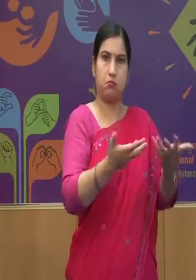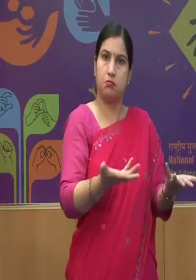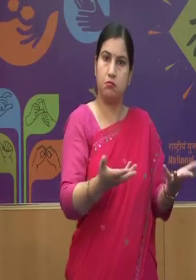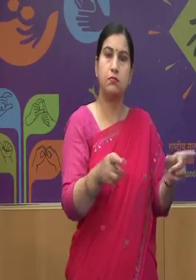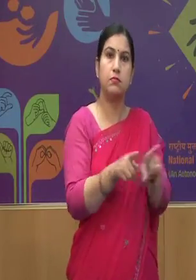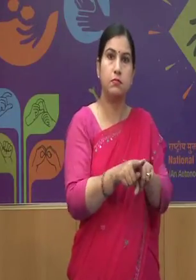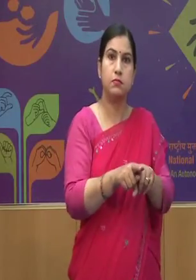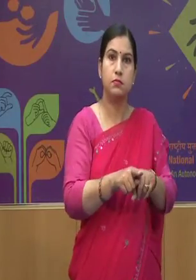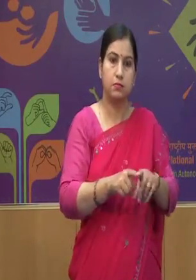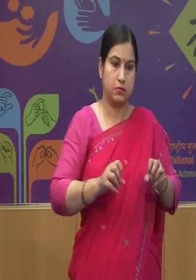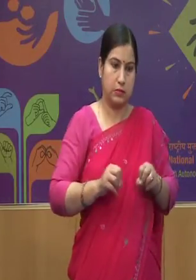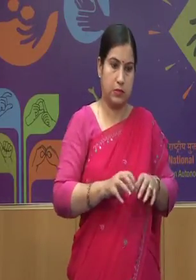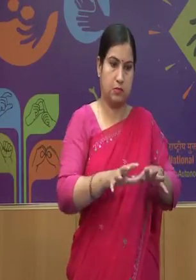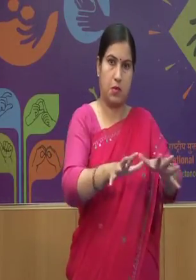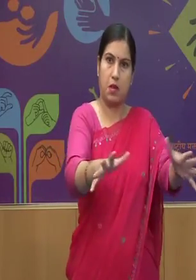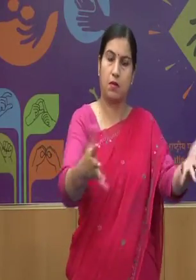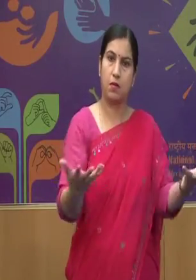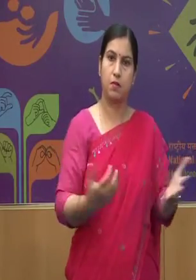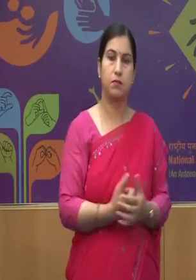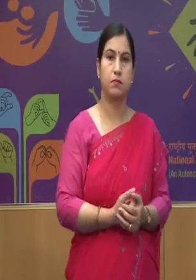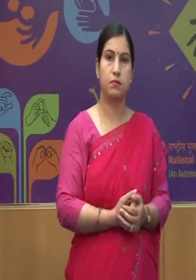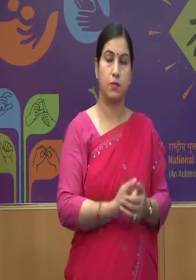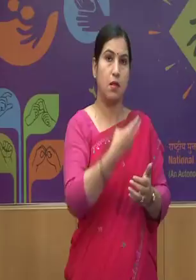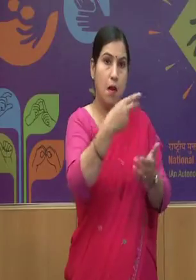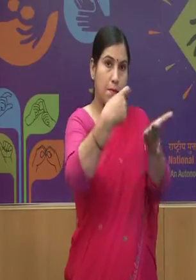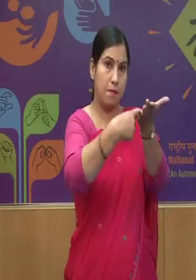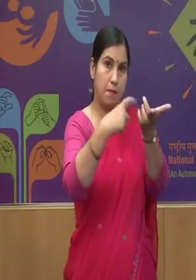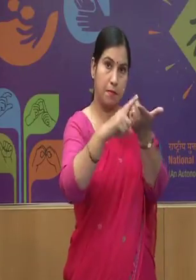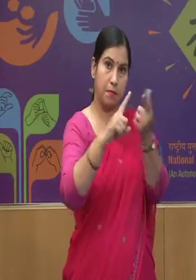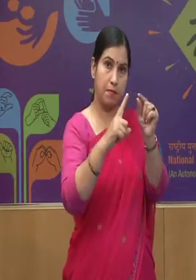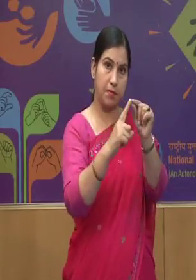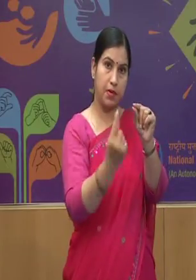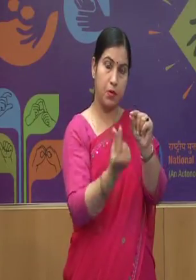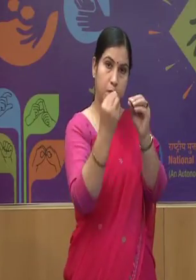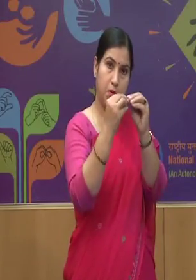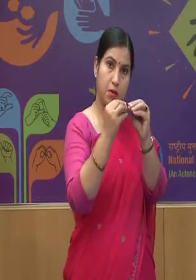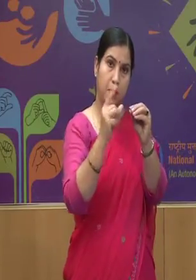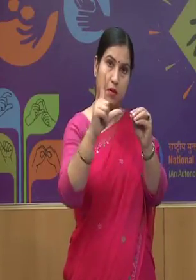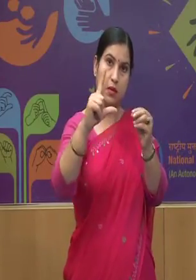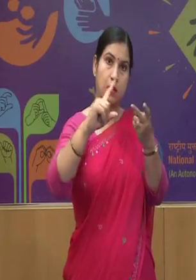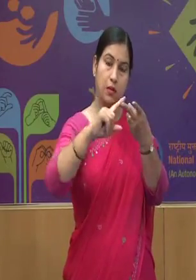Instead of monarchies, republic governments were set up there.